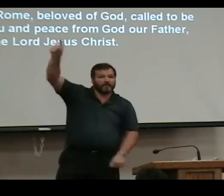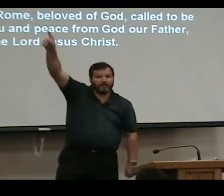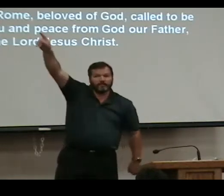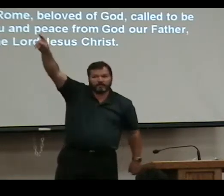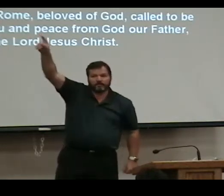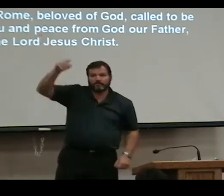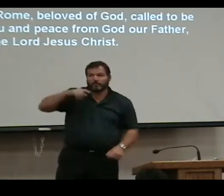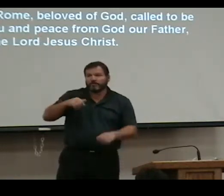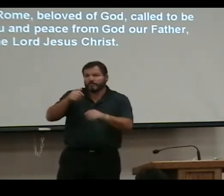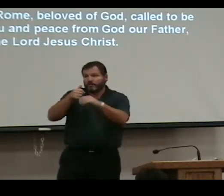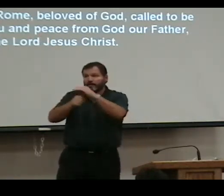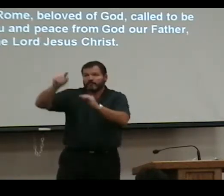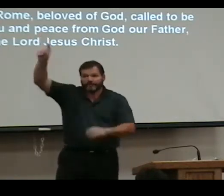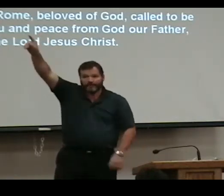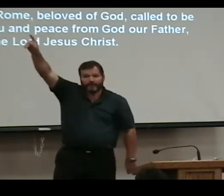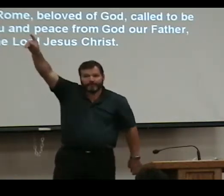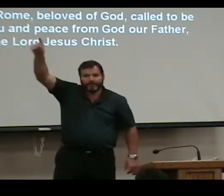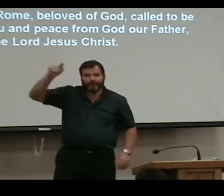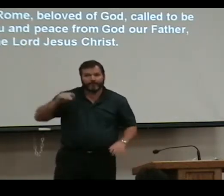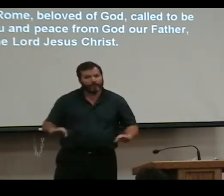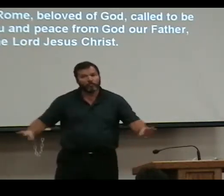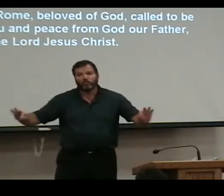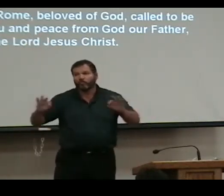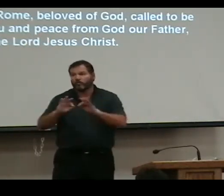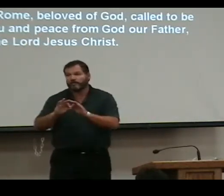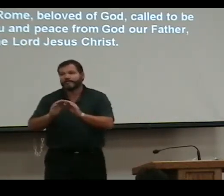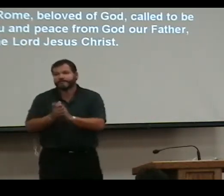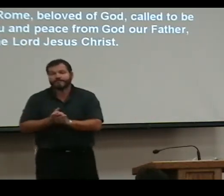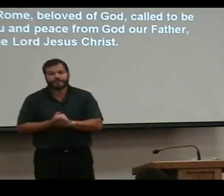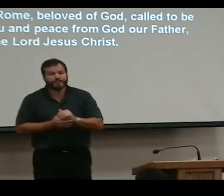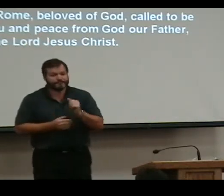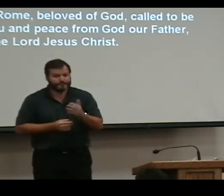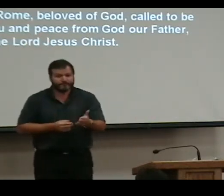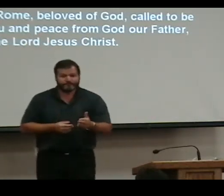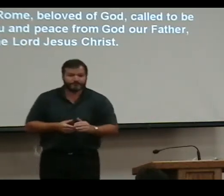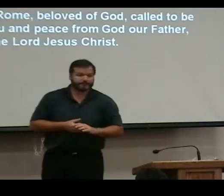We are loved by him. We are with him. It's very important to know that.